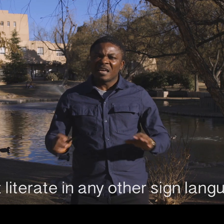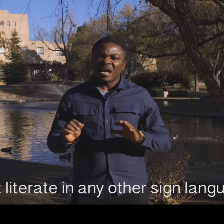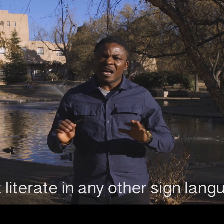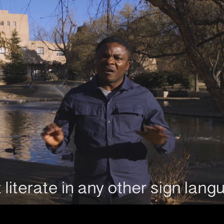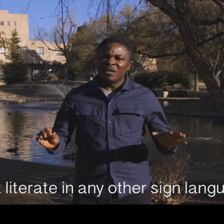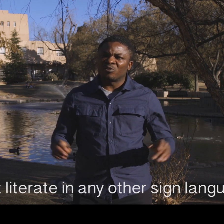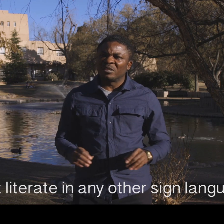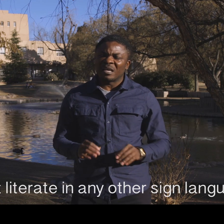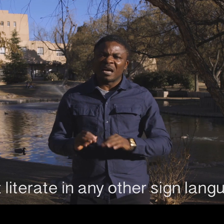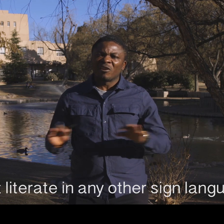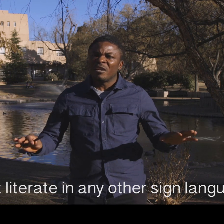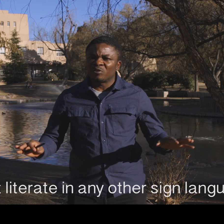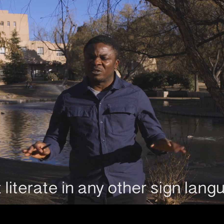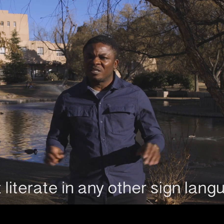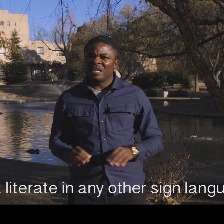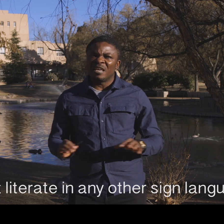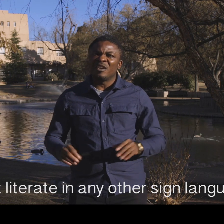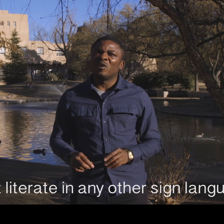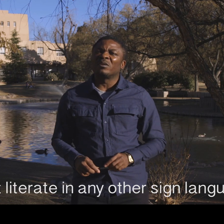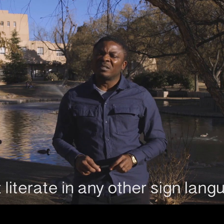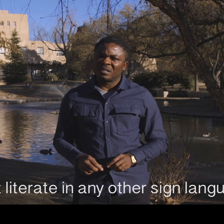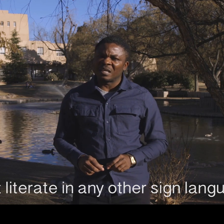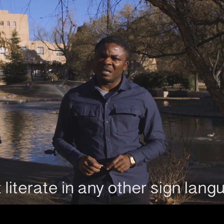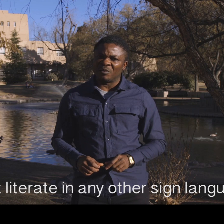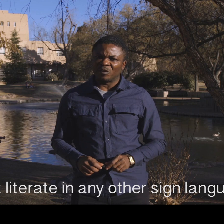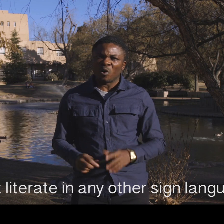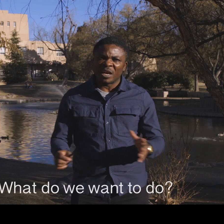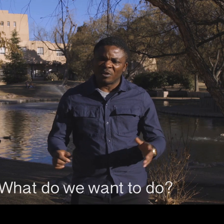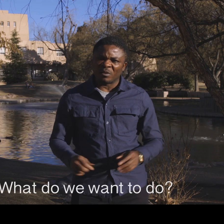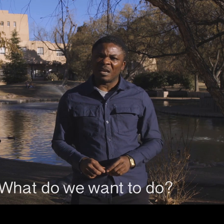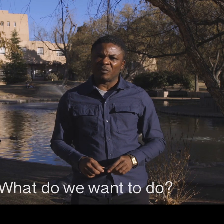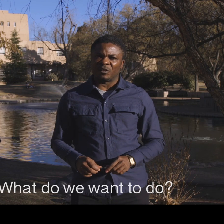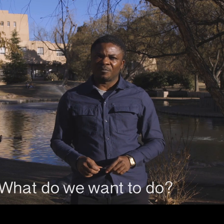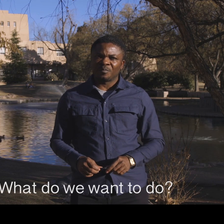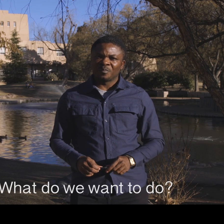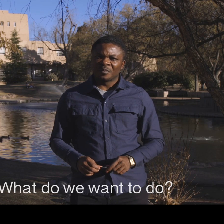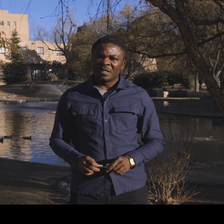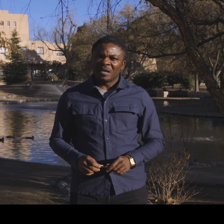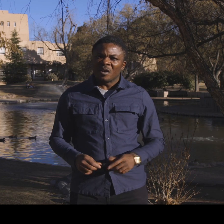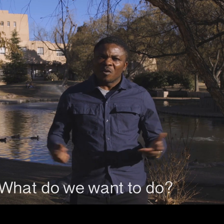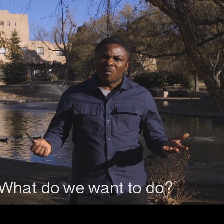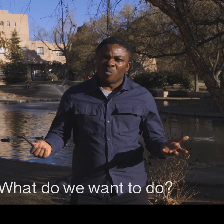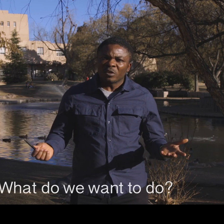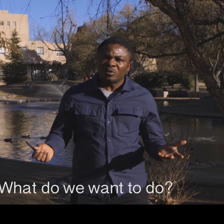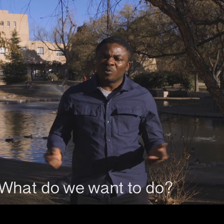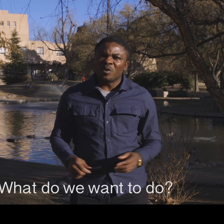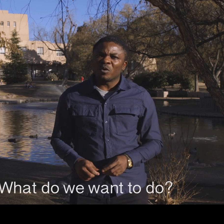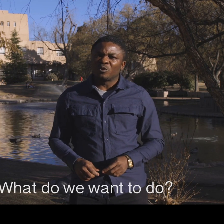are literate and non-literate in any other sign language or any other language. What do we want to